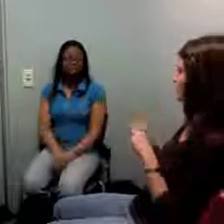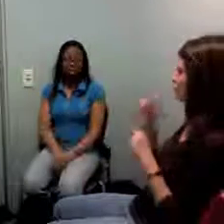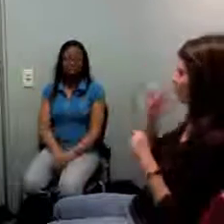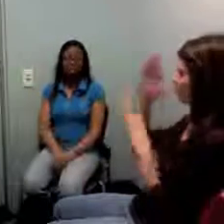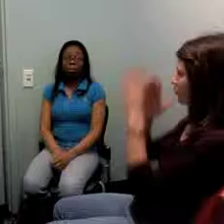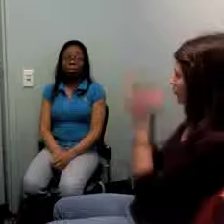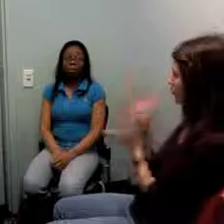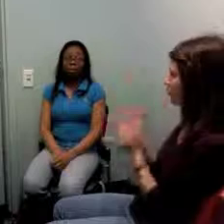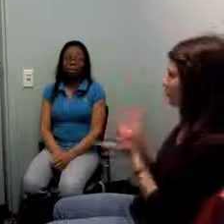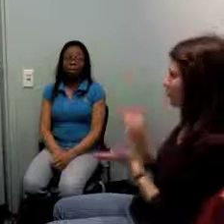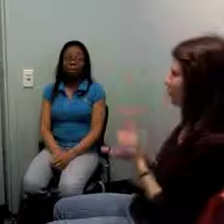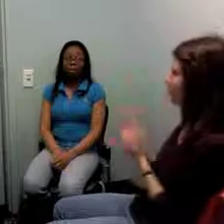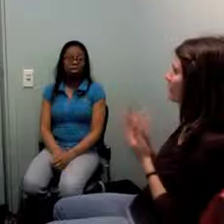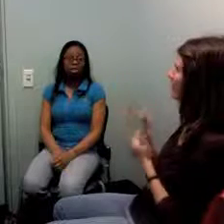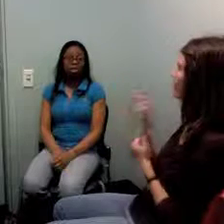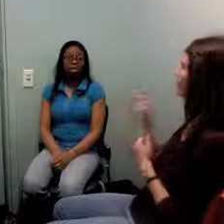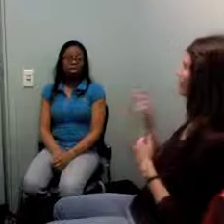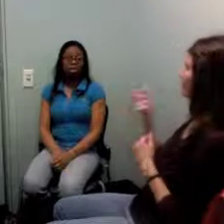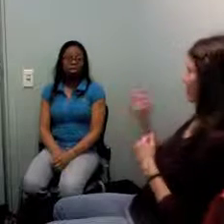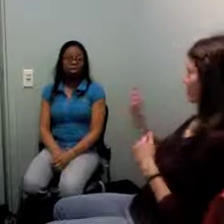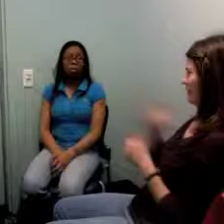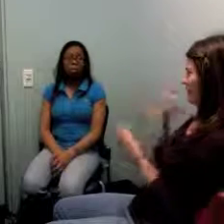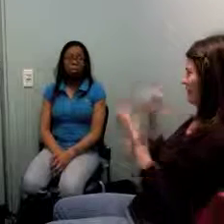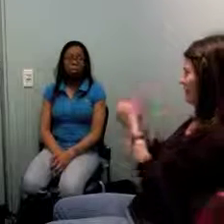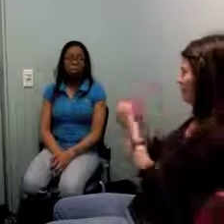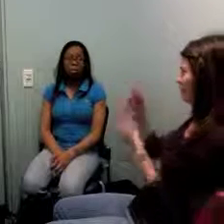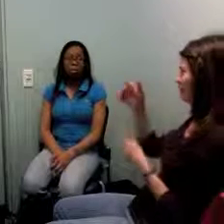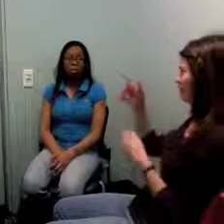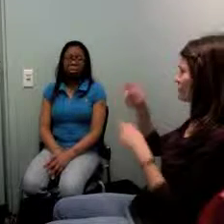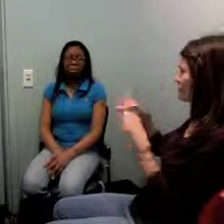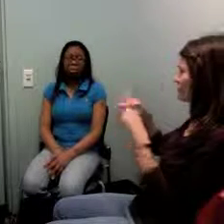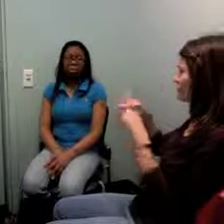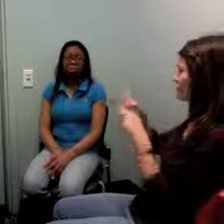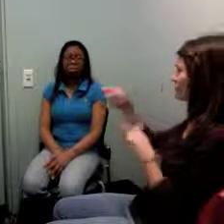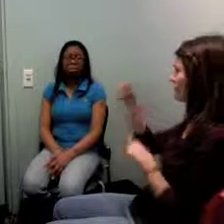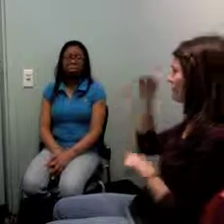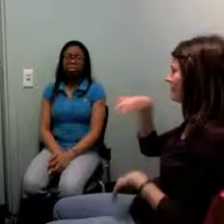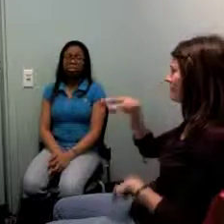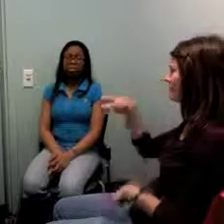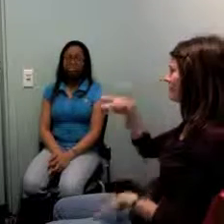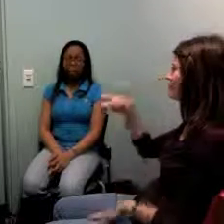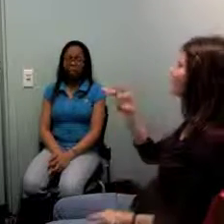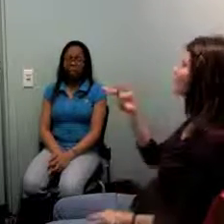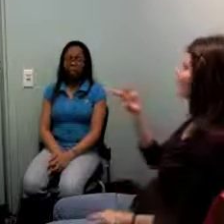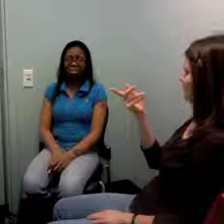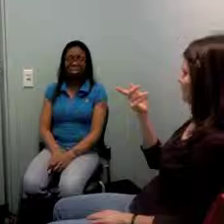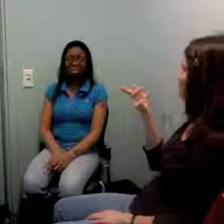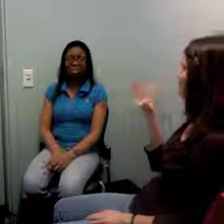I jump on the train because I worry about parking. But you need to live the train, I right? know, I'm lazy.